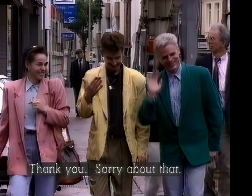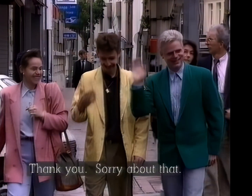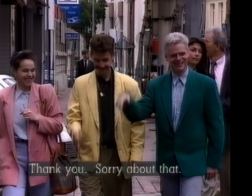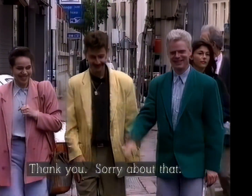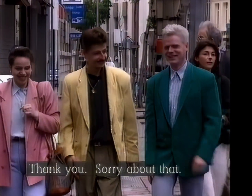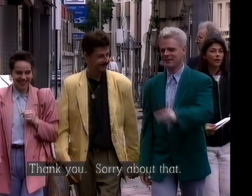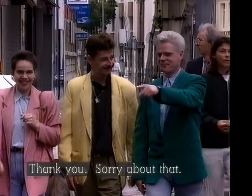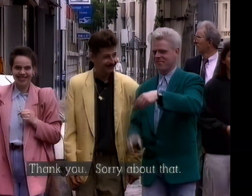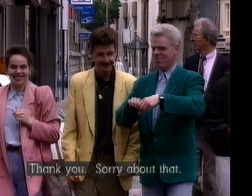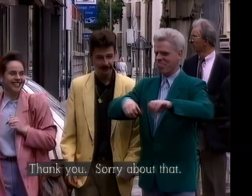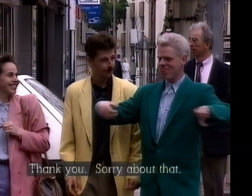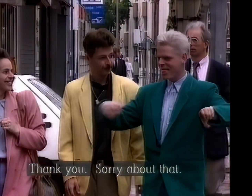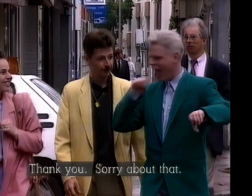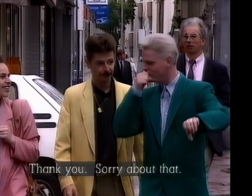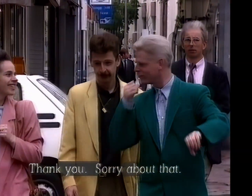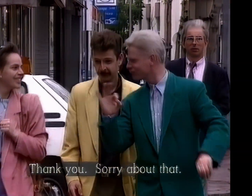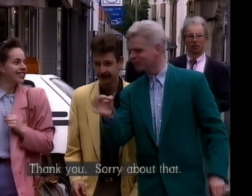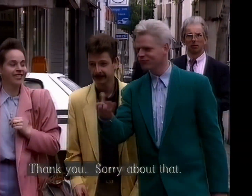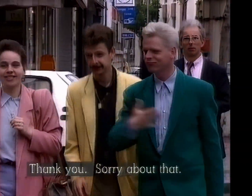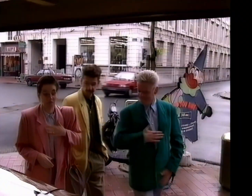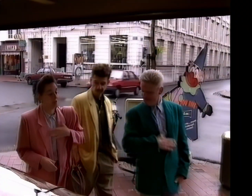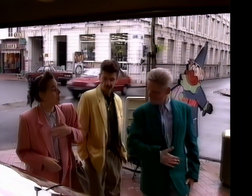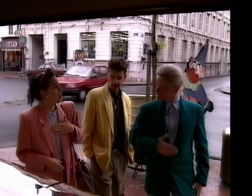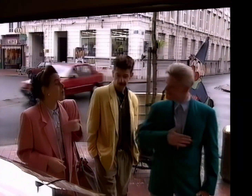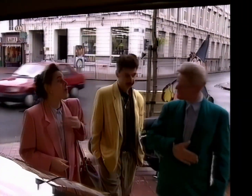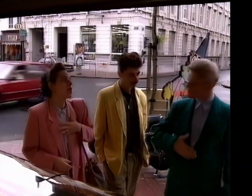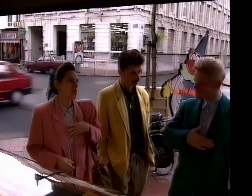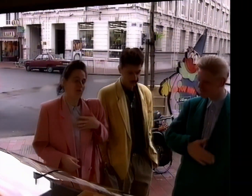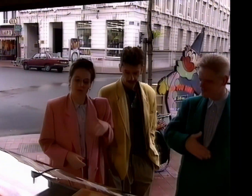Sorry about that. Yes, thank you. Oh, look. Delicious.